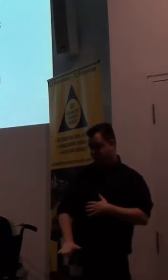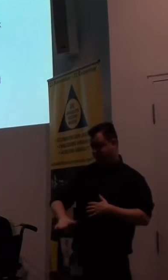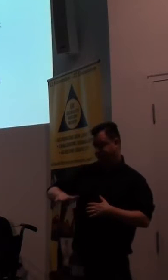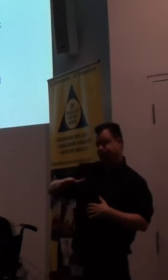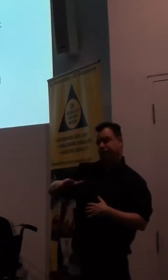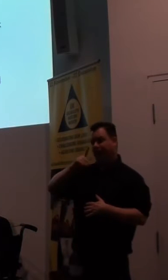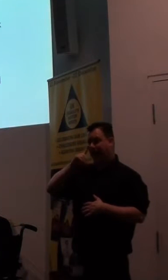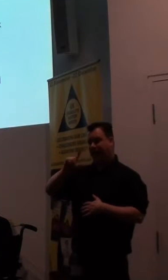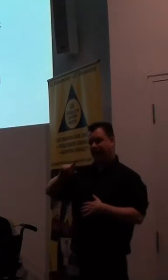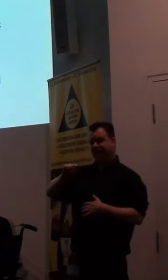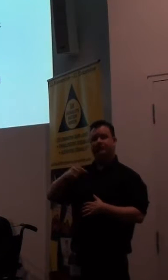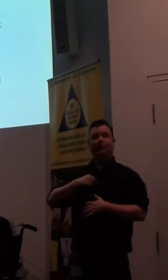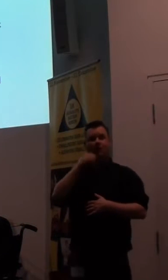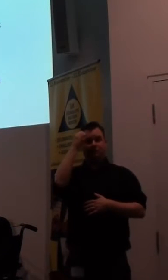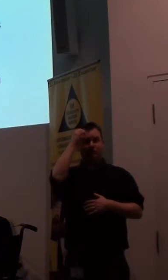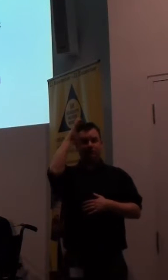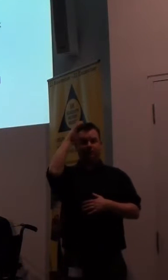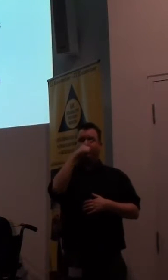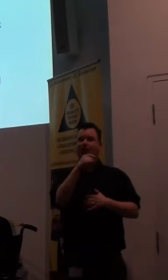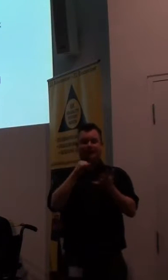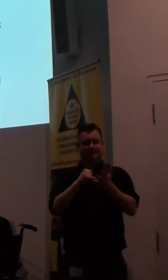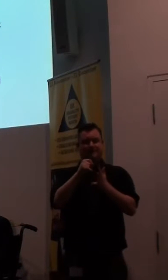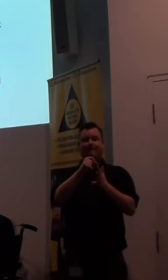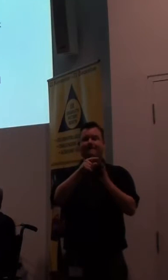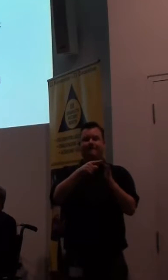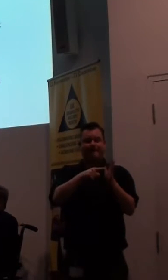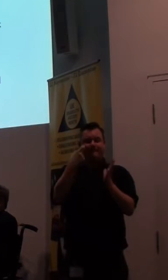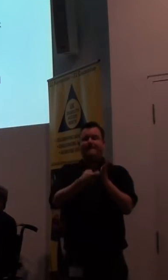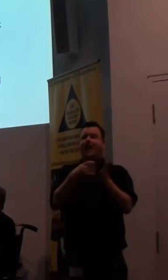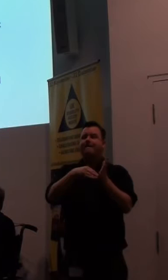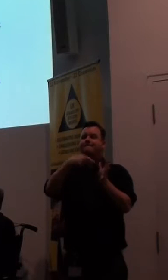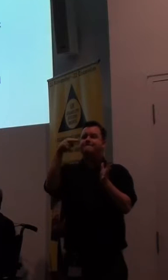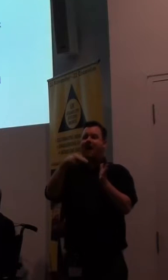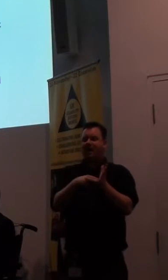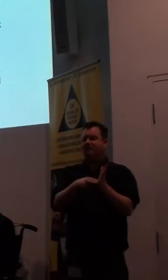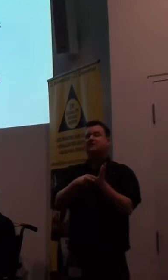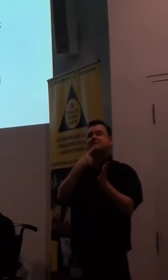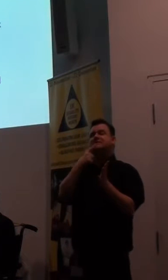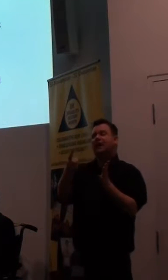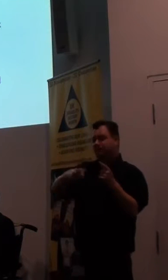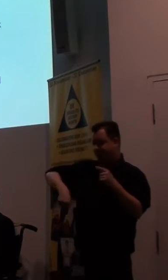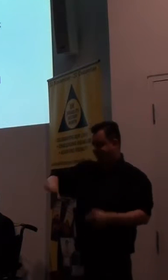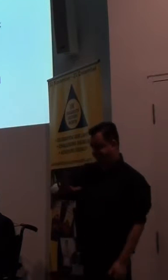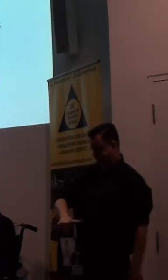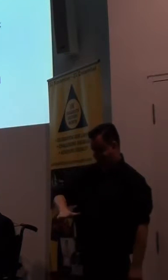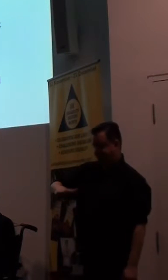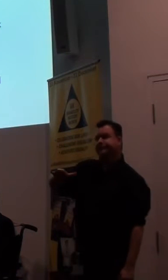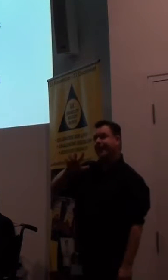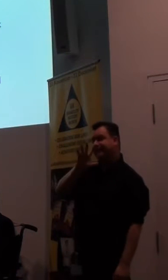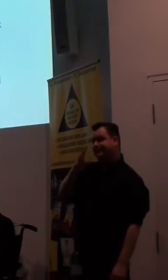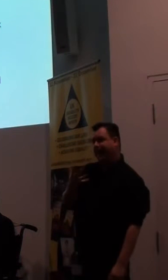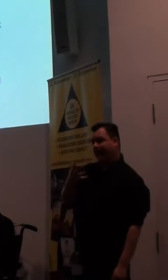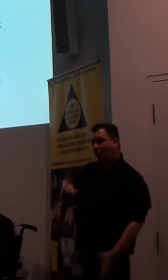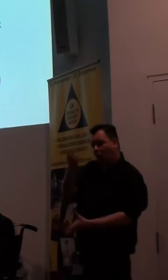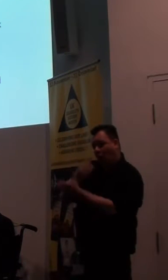a genius called Spearman in 1902 said that, well, at the age of 10, everybody's schools stopped growing. So